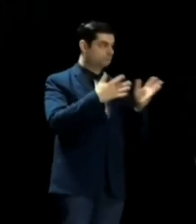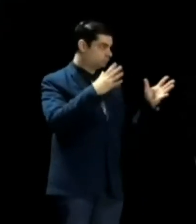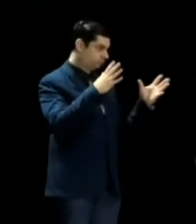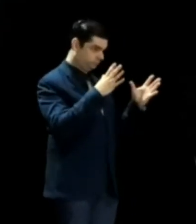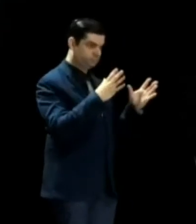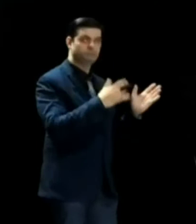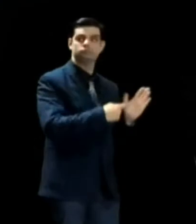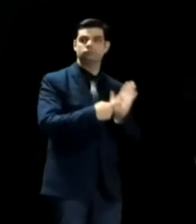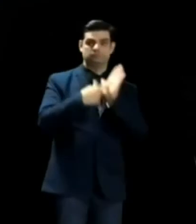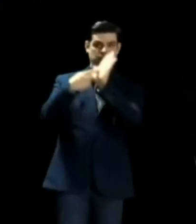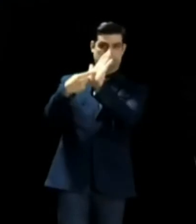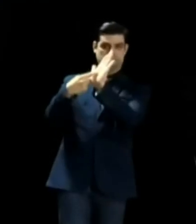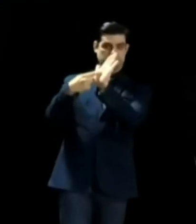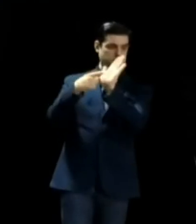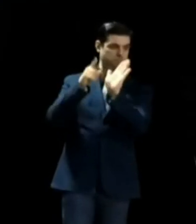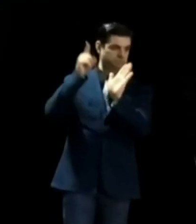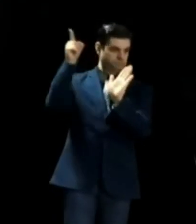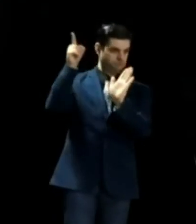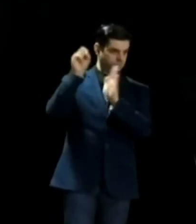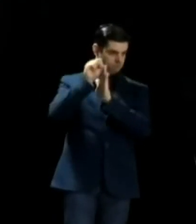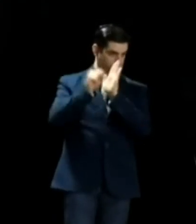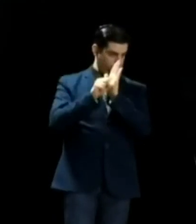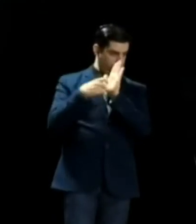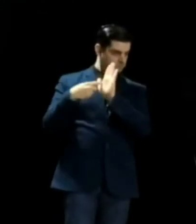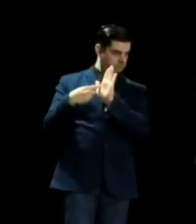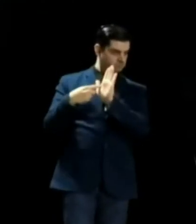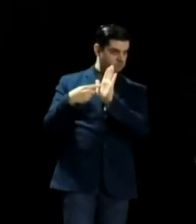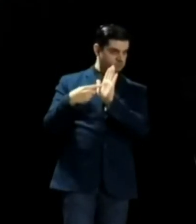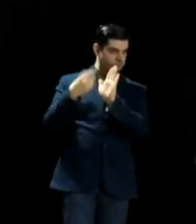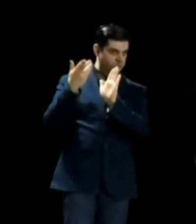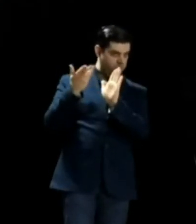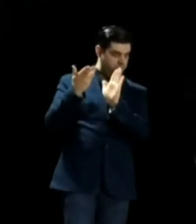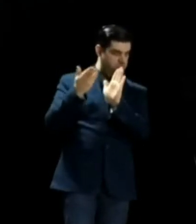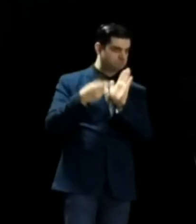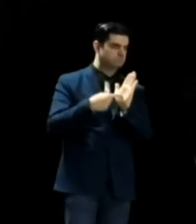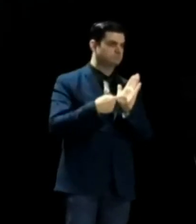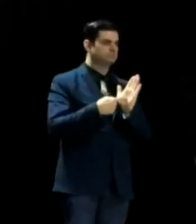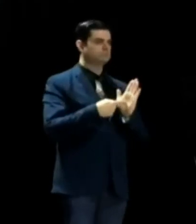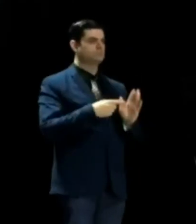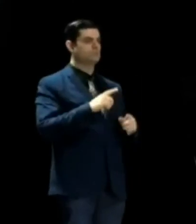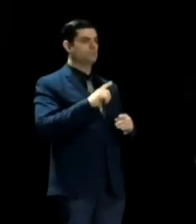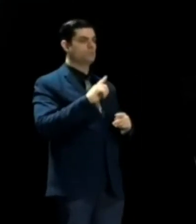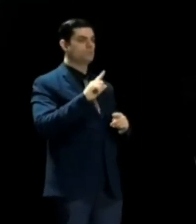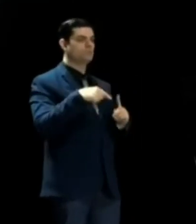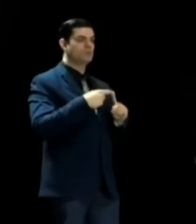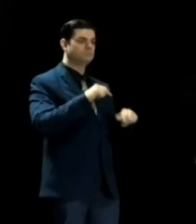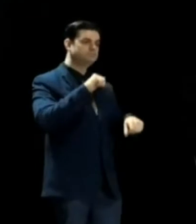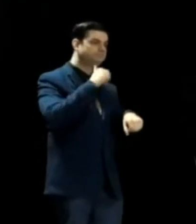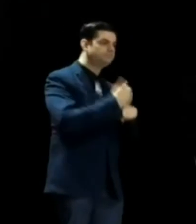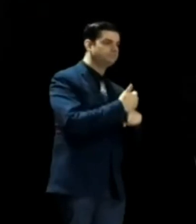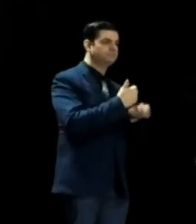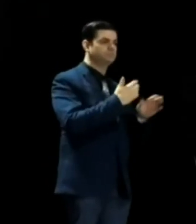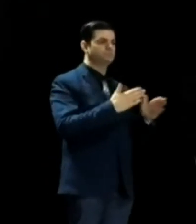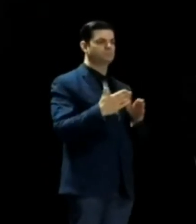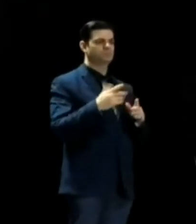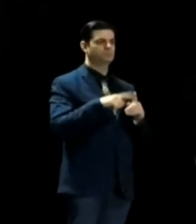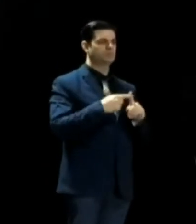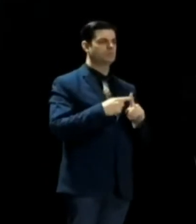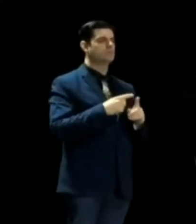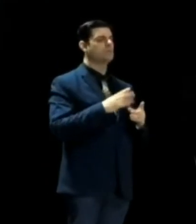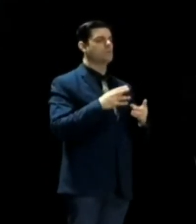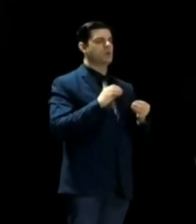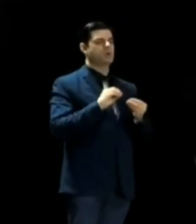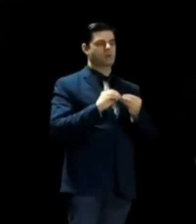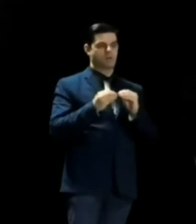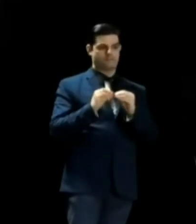that plan? We implement that plan when the data merits that our public health